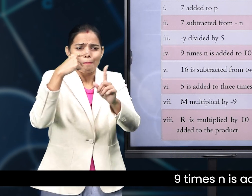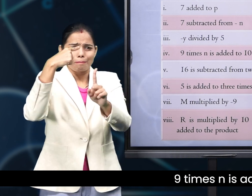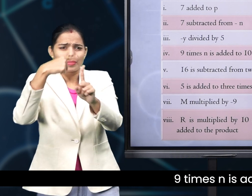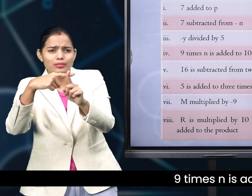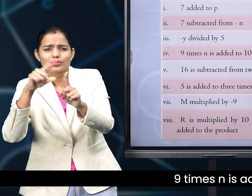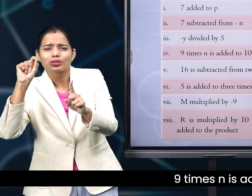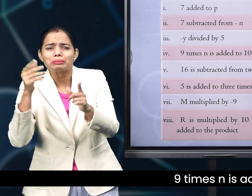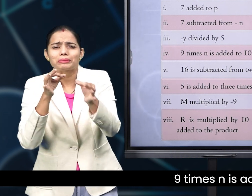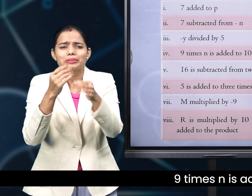added to 10.